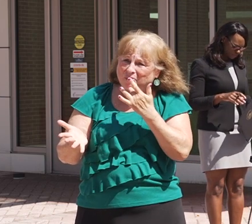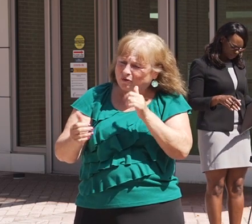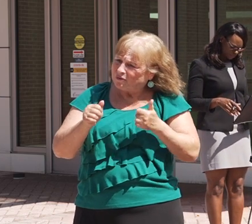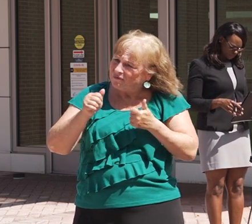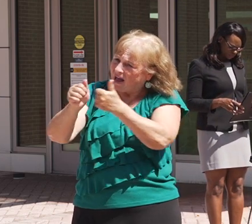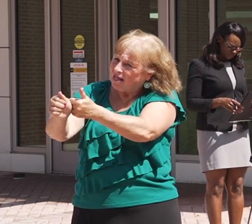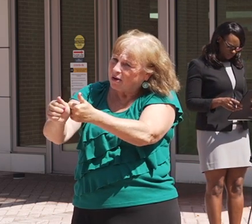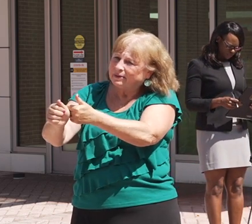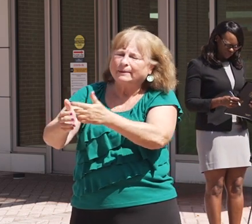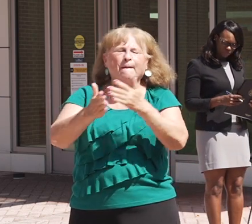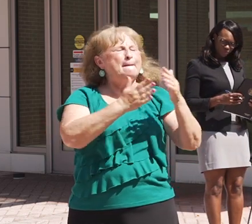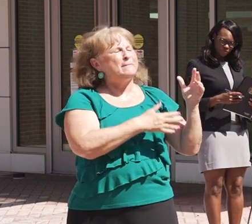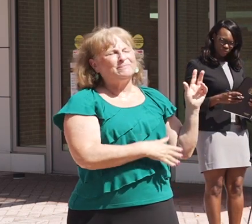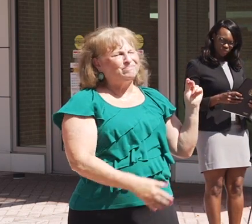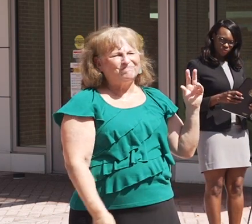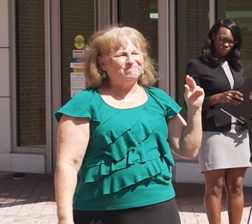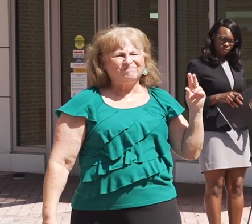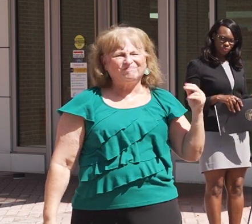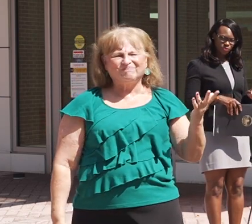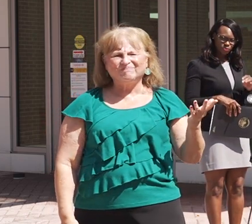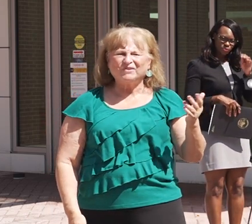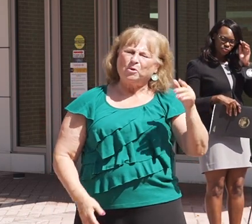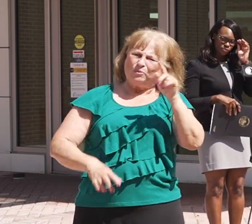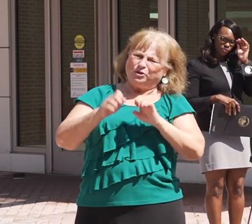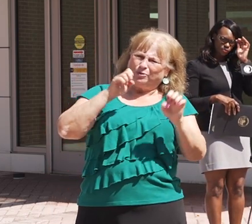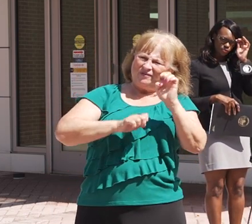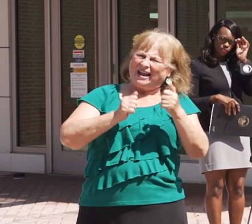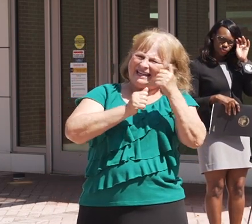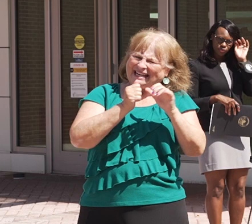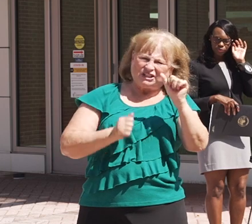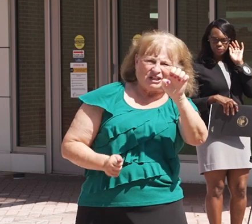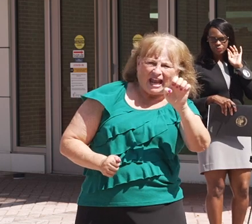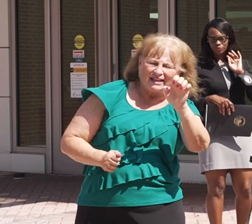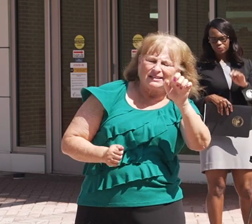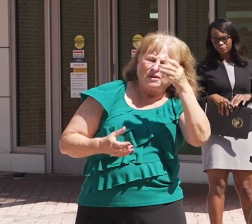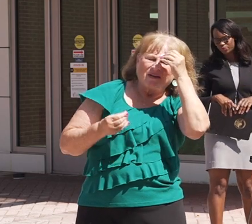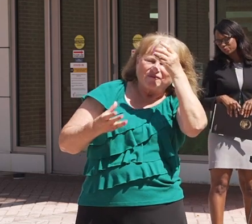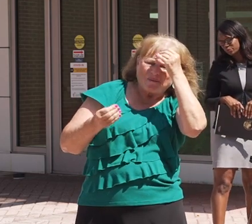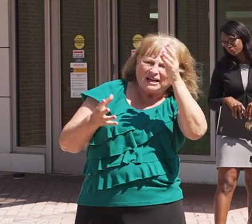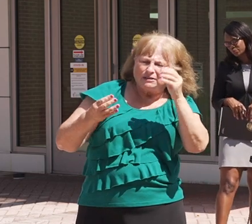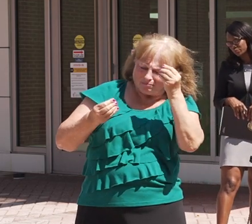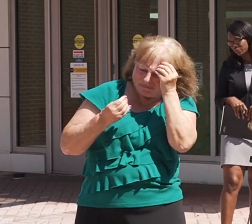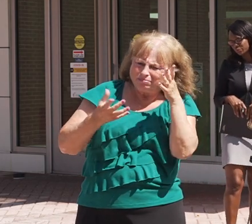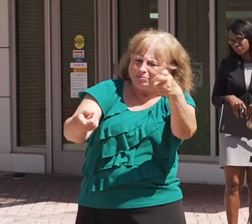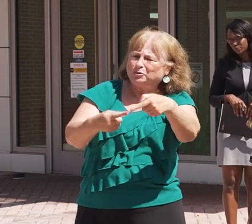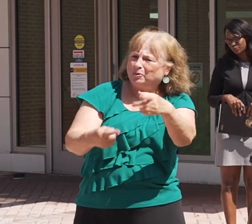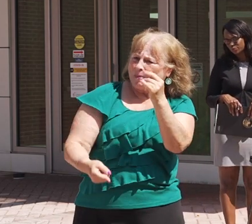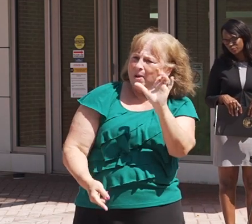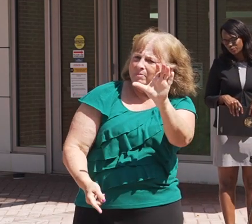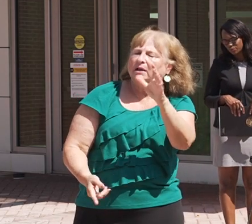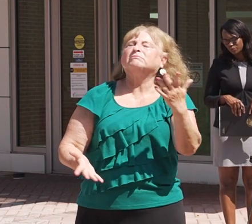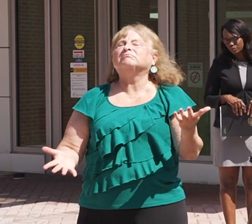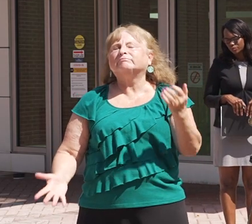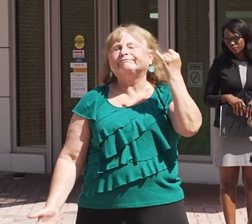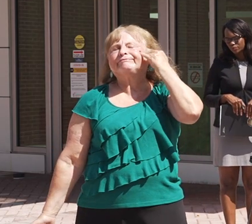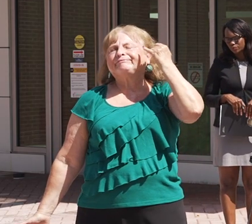looking at? No, it's a matter of when you evaluate a case, if we put information out to the public, let's